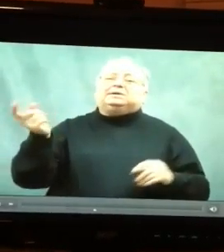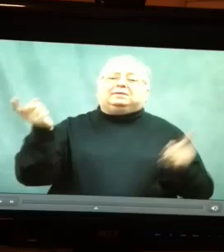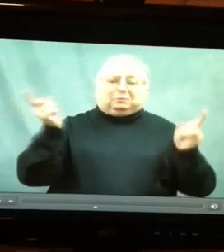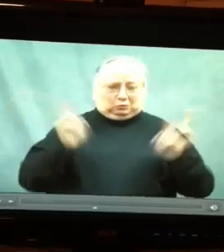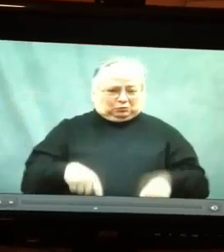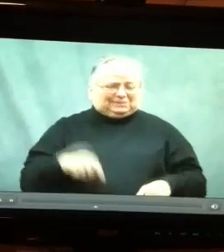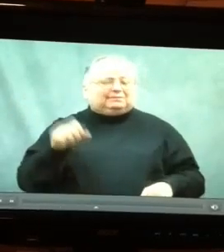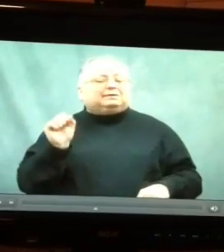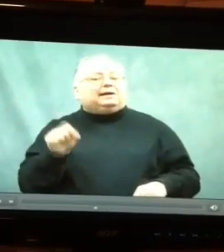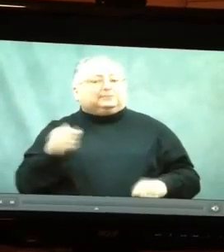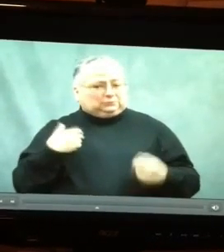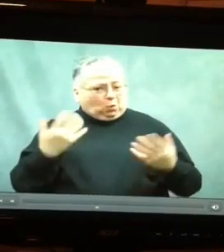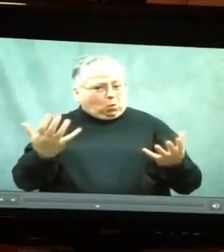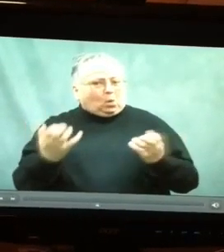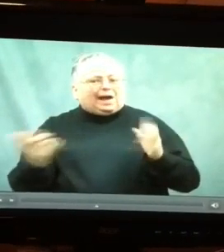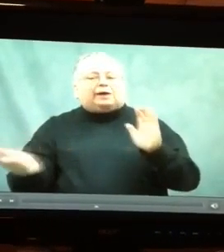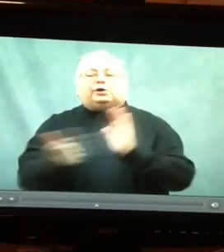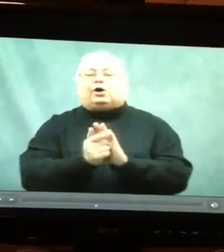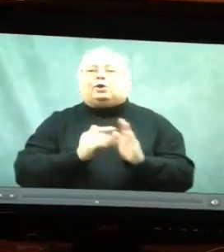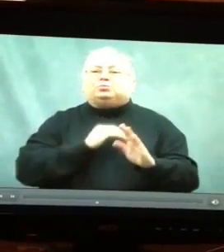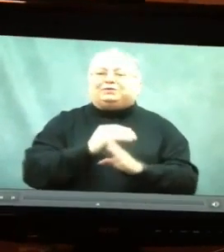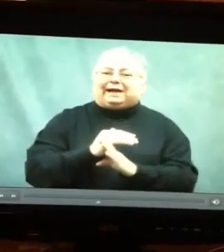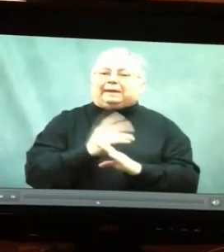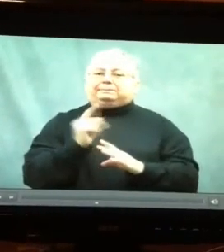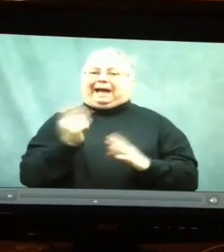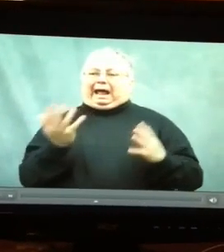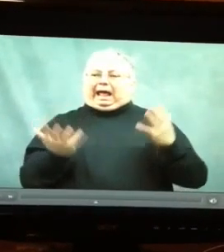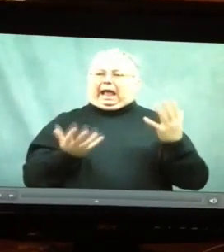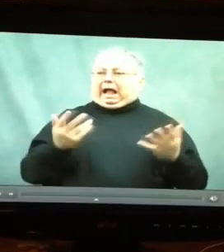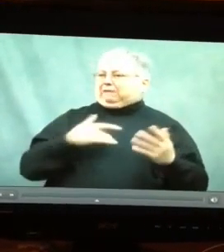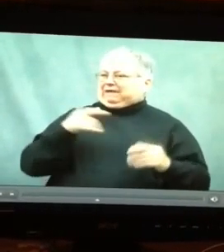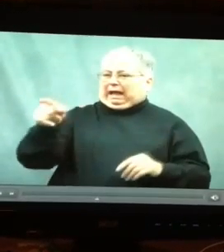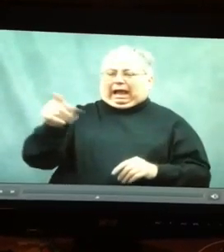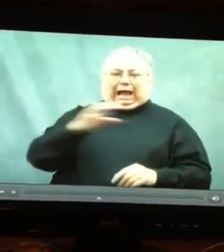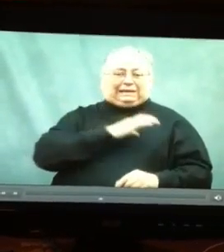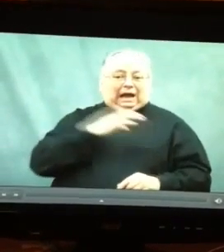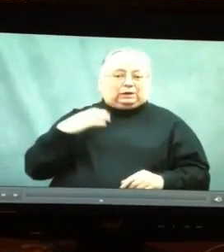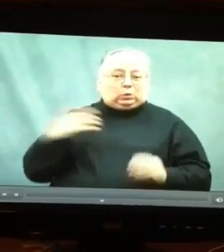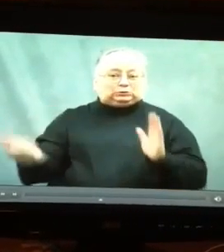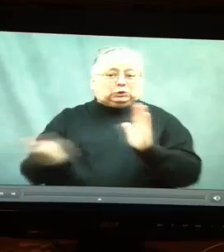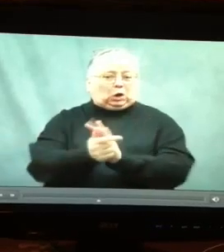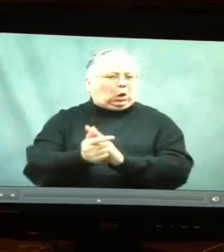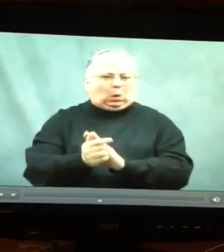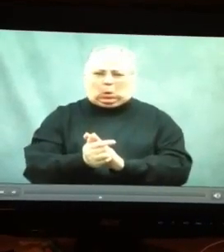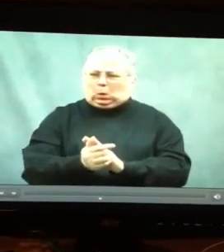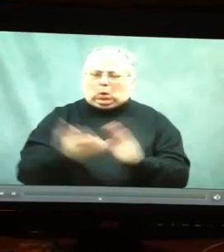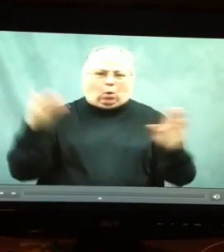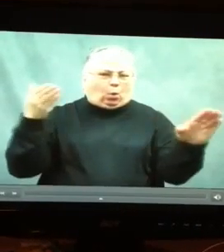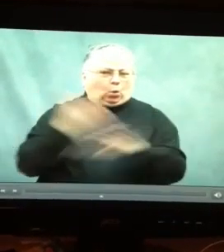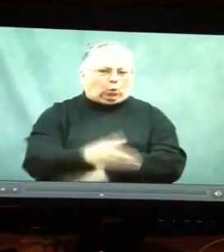the producers and people from the different companies the money that they deserve.